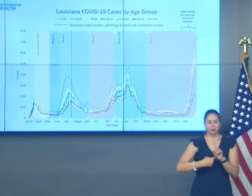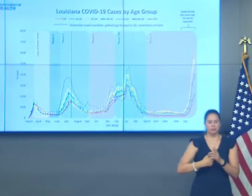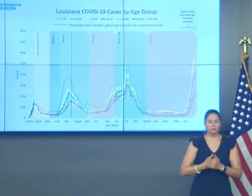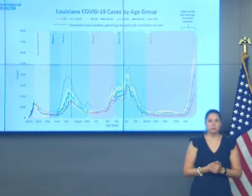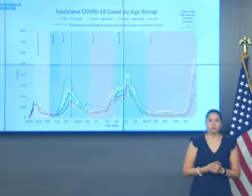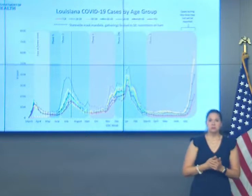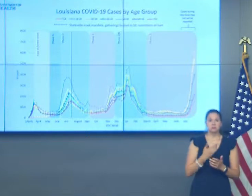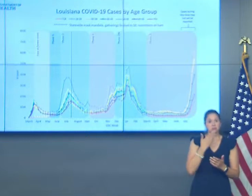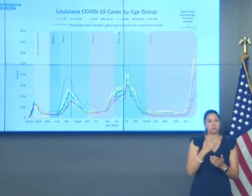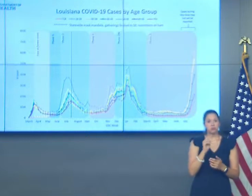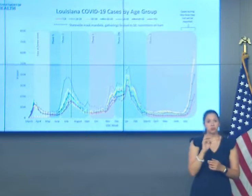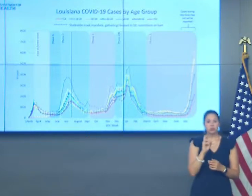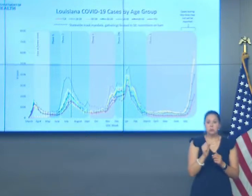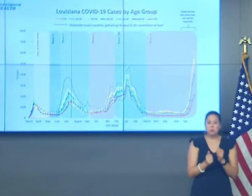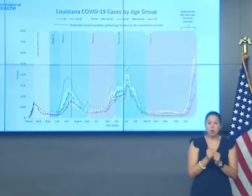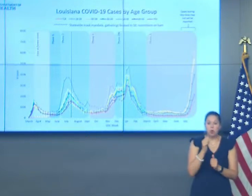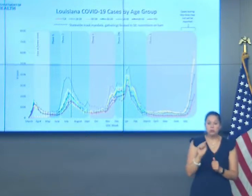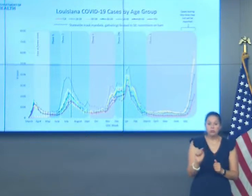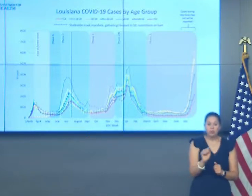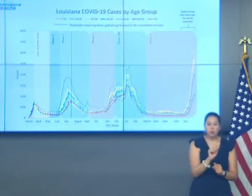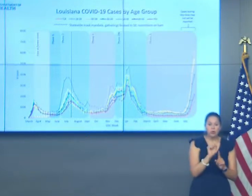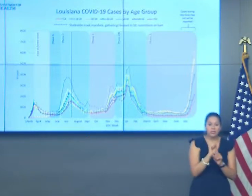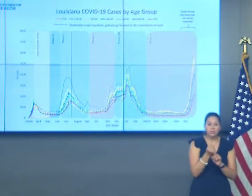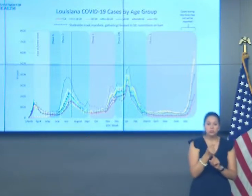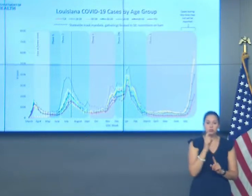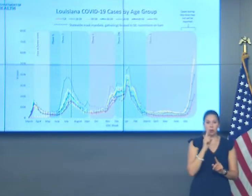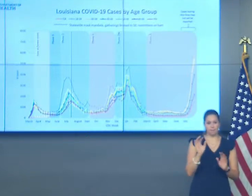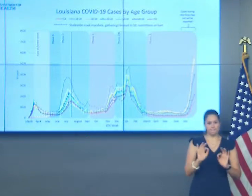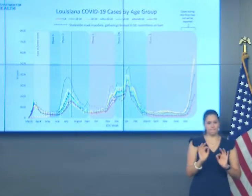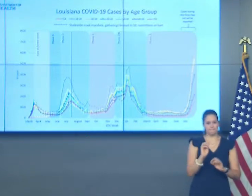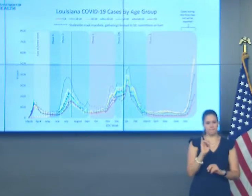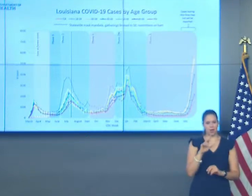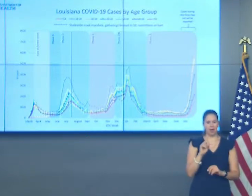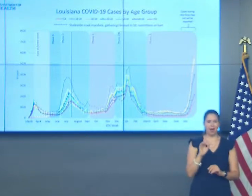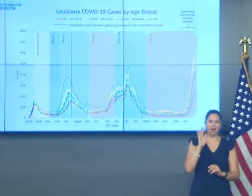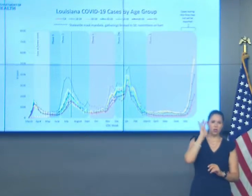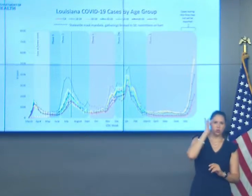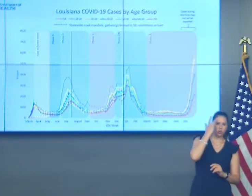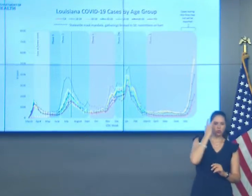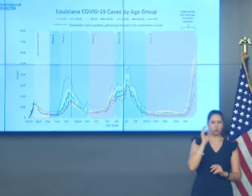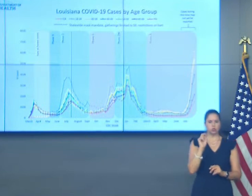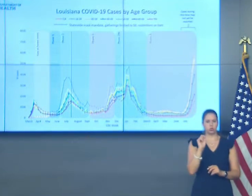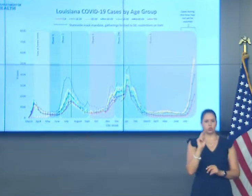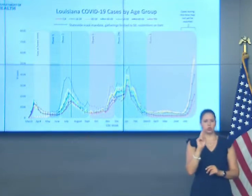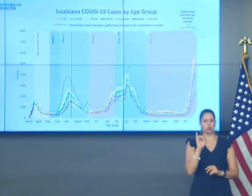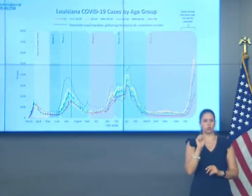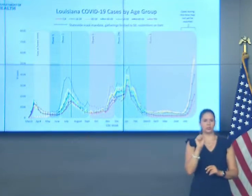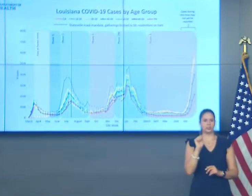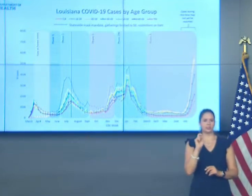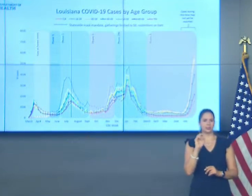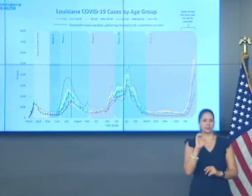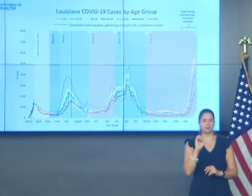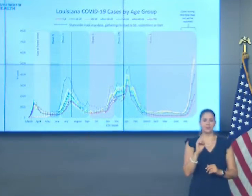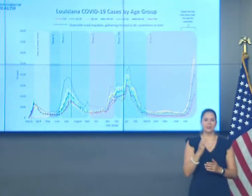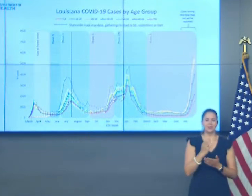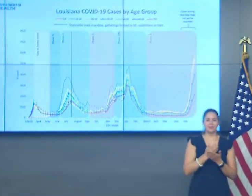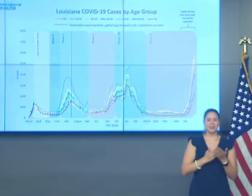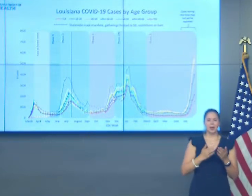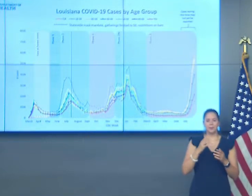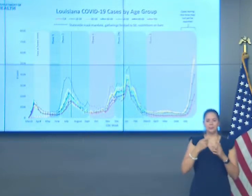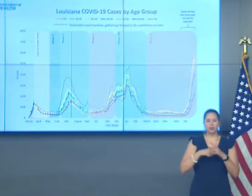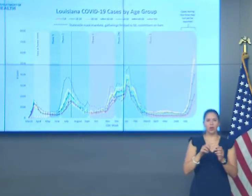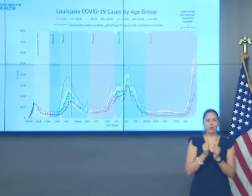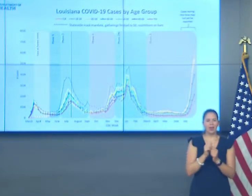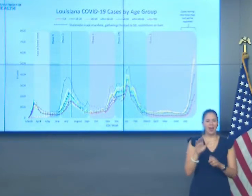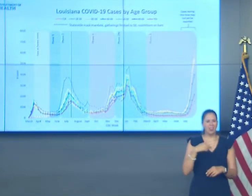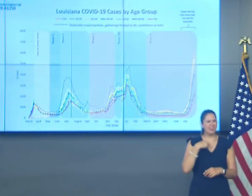The great news is most of those are mild. Most of those are a nuisance. Many of them start as, I think my kid's having an allergy